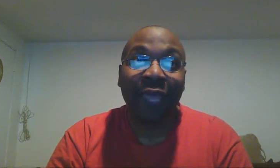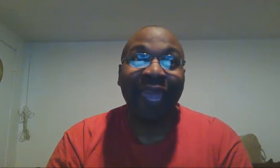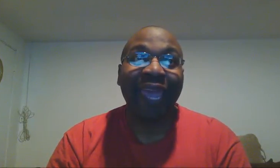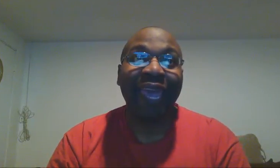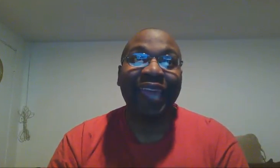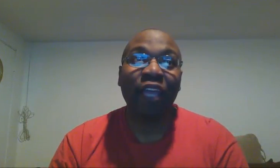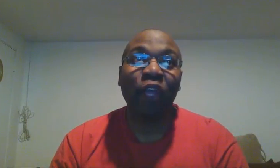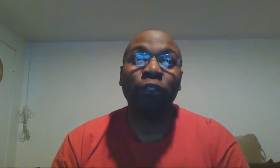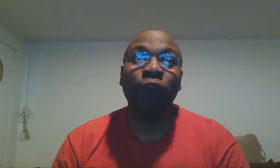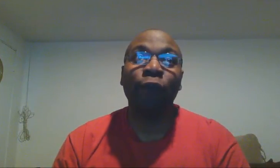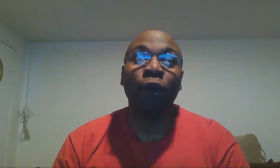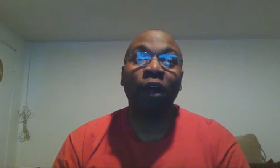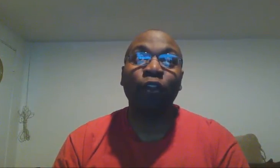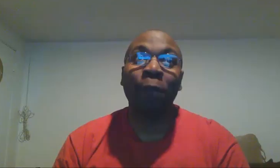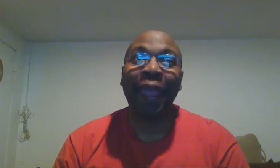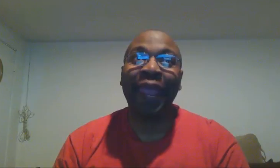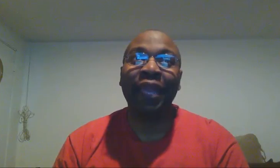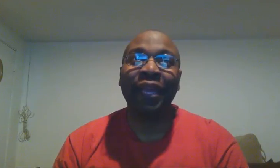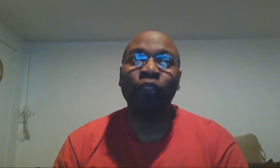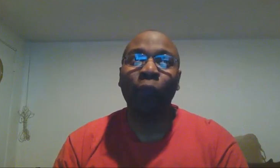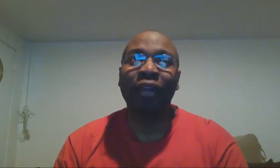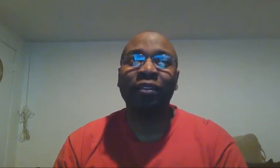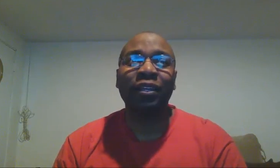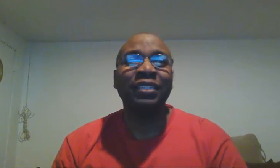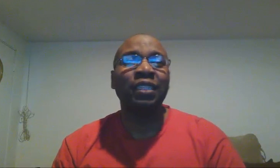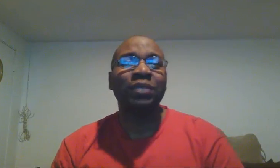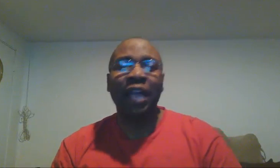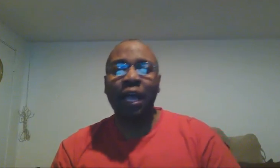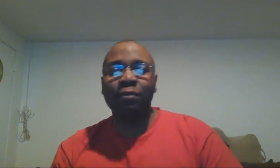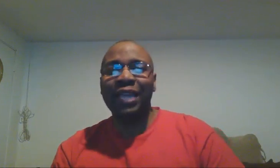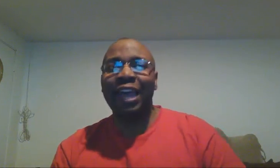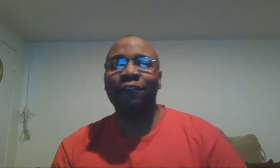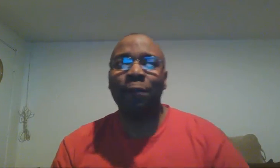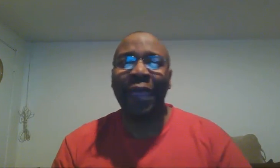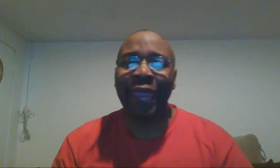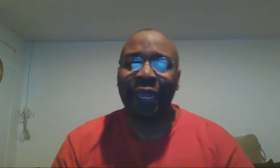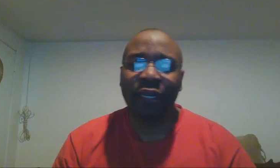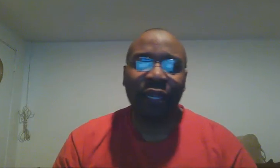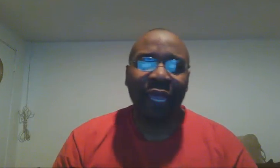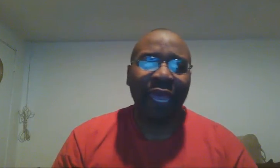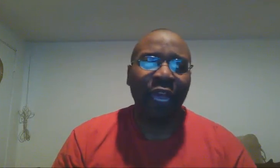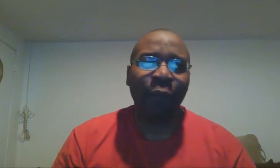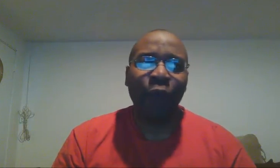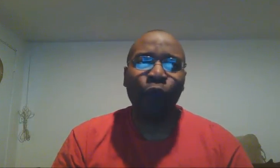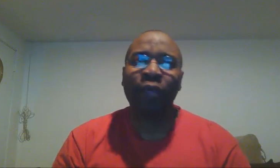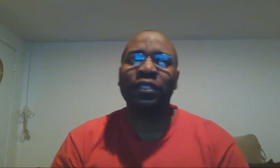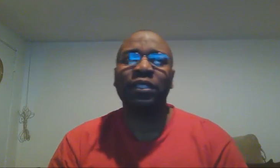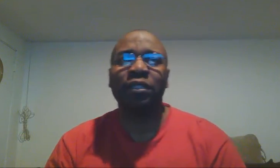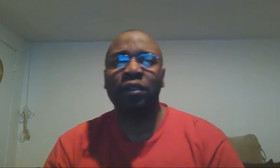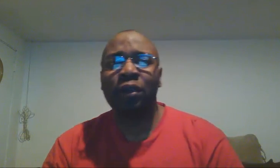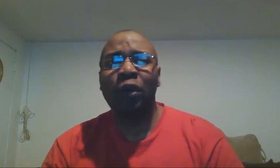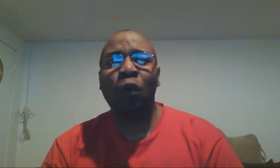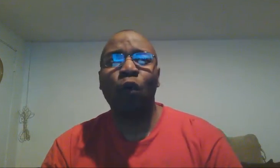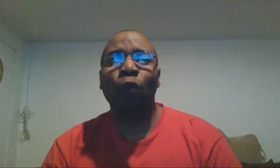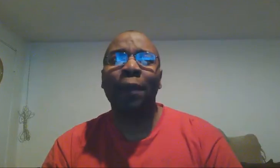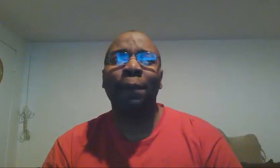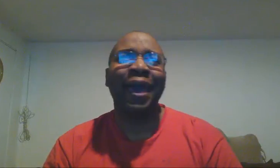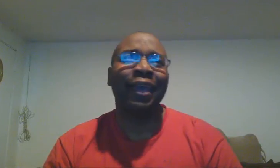And that goes for other pain as well. Sometimes I have a pain in my wrist or my back